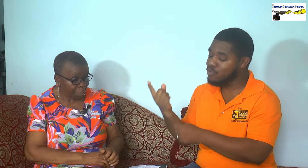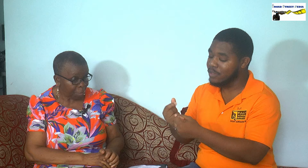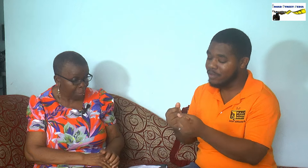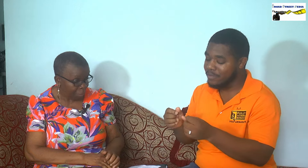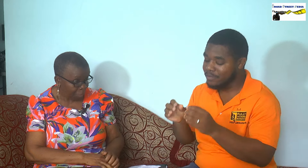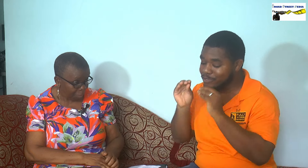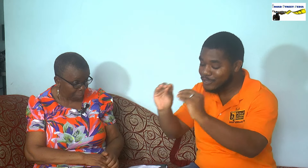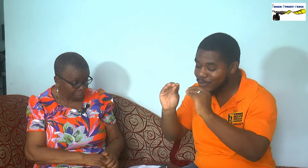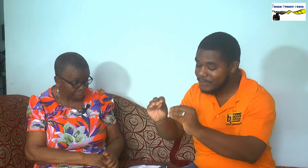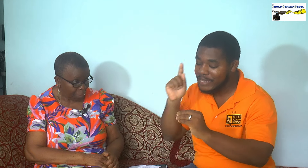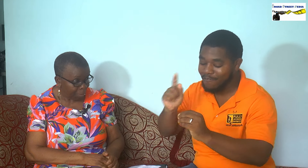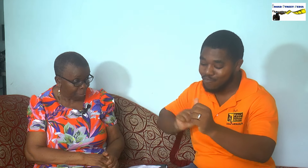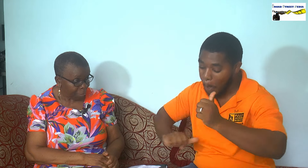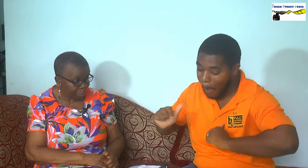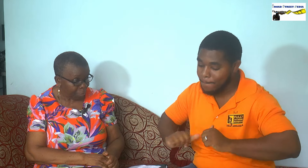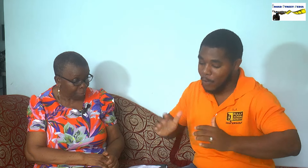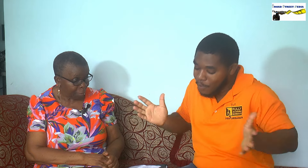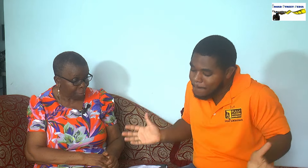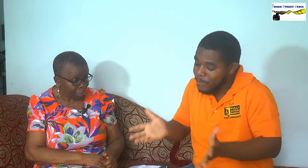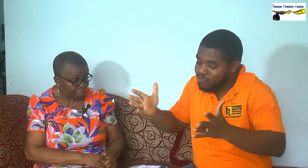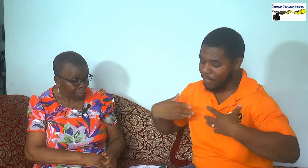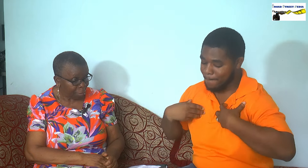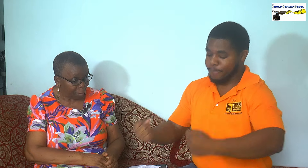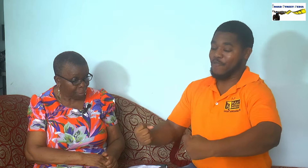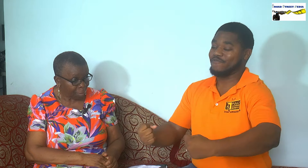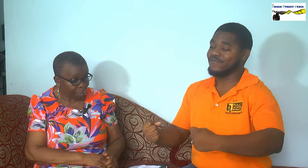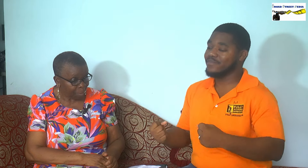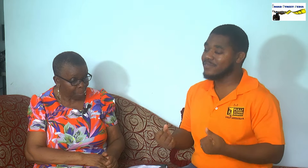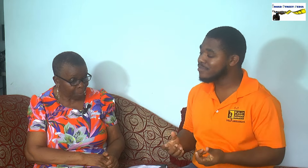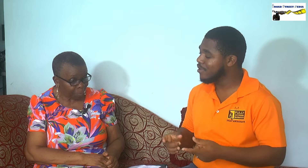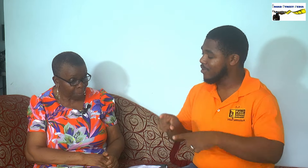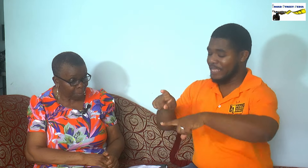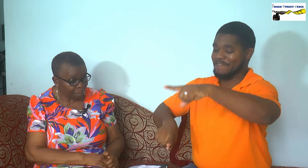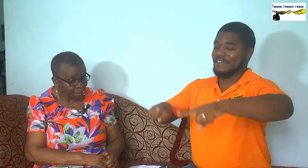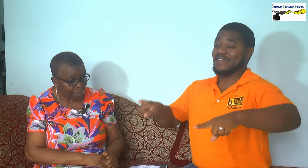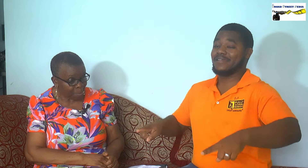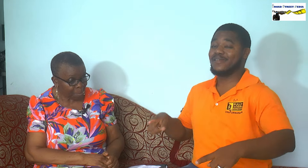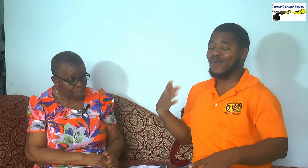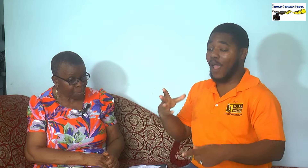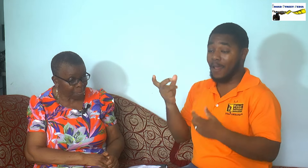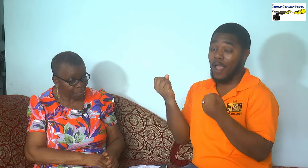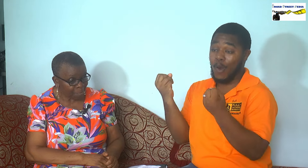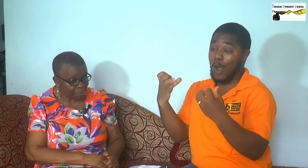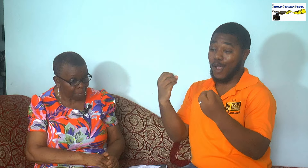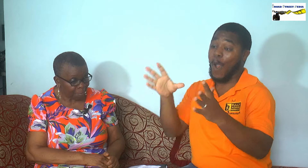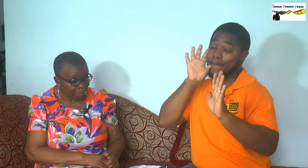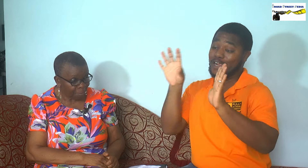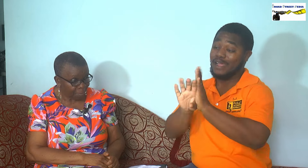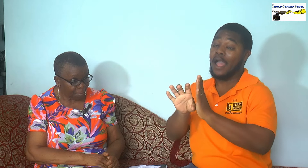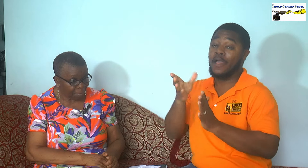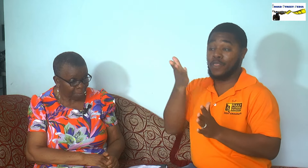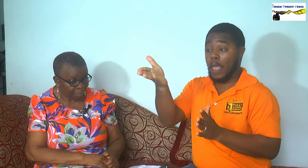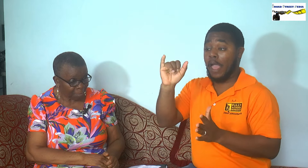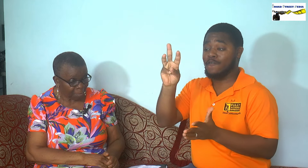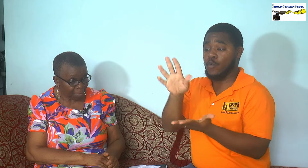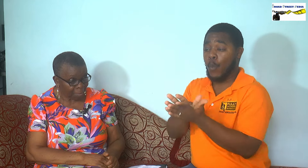years, you've always taught the deaf children drama. You taught them to be brave. Mm. Many things you did. I've got a lot of